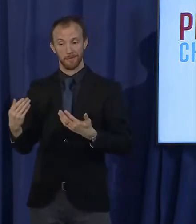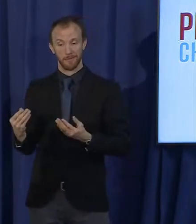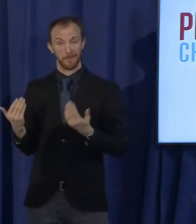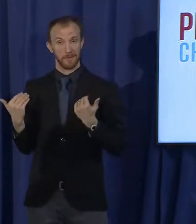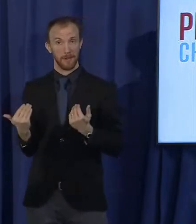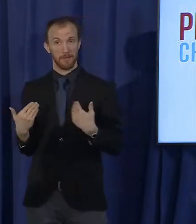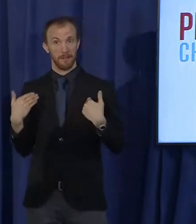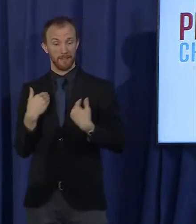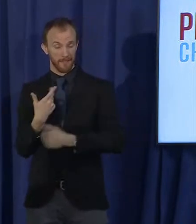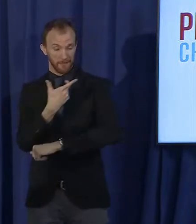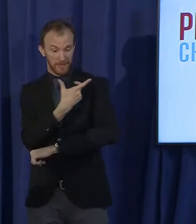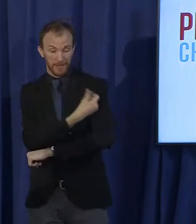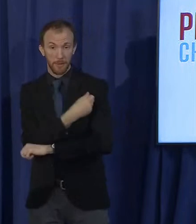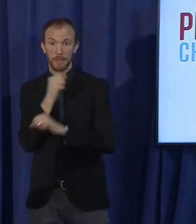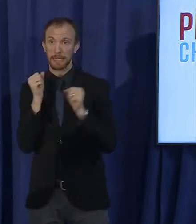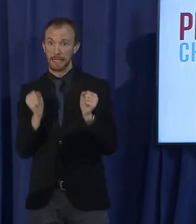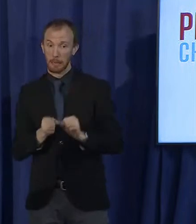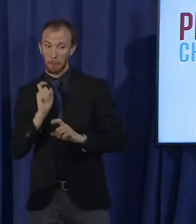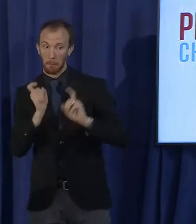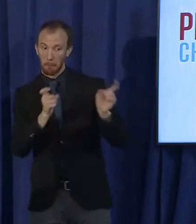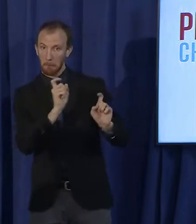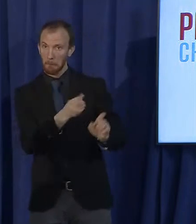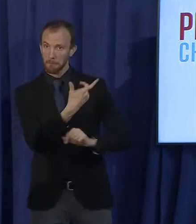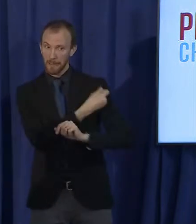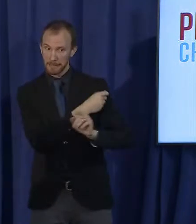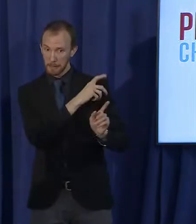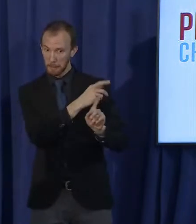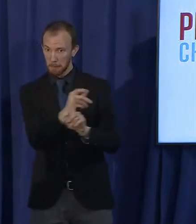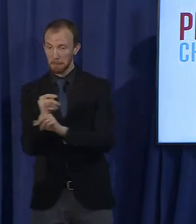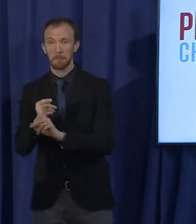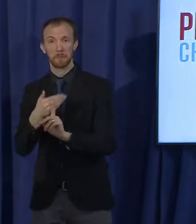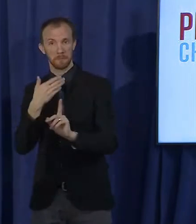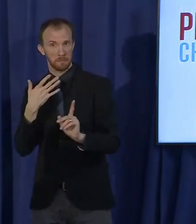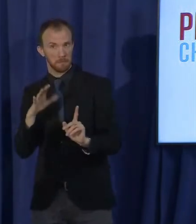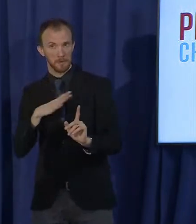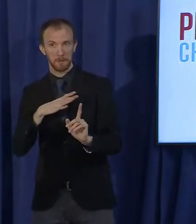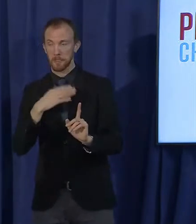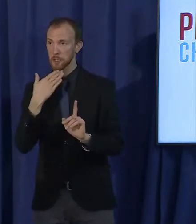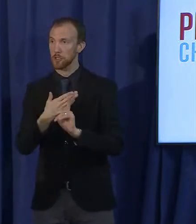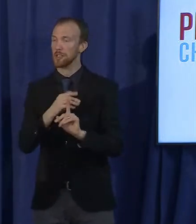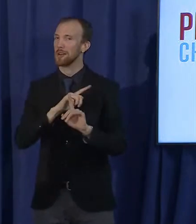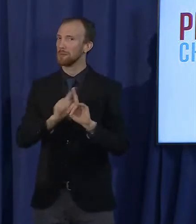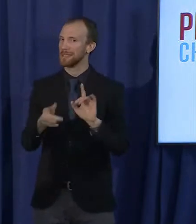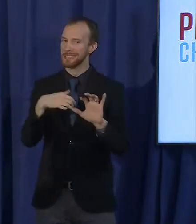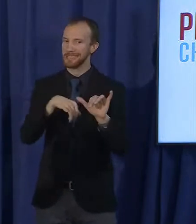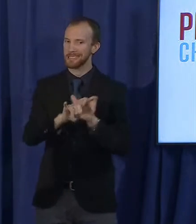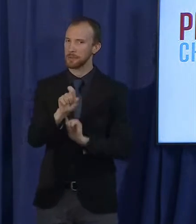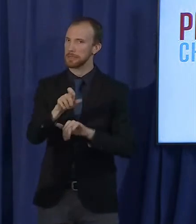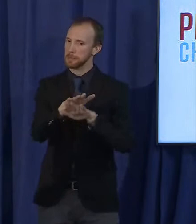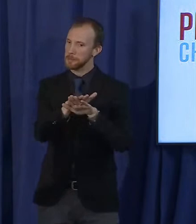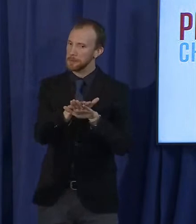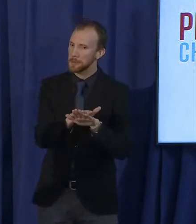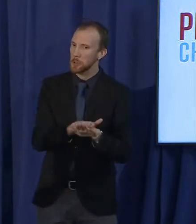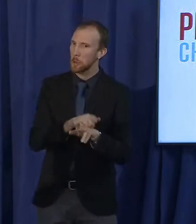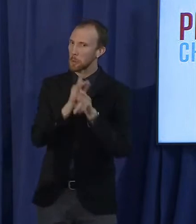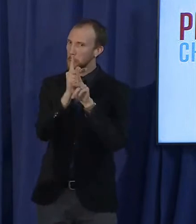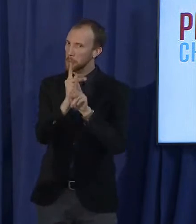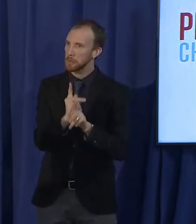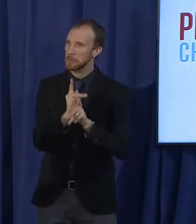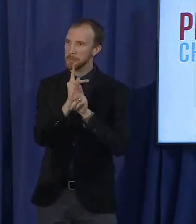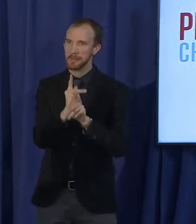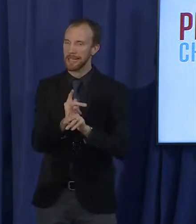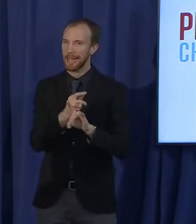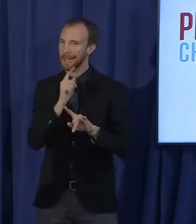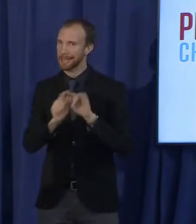to be reopening further, but we're going to have to be doing that in a way that's cautious, and I really can't predict months from now where we will be.